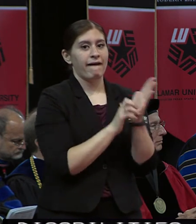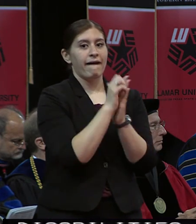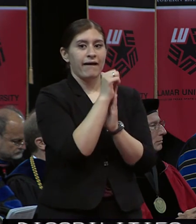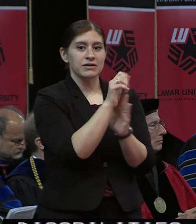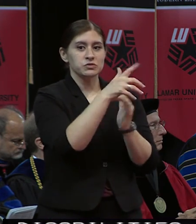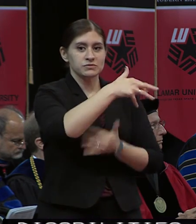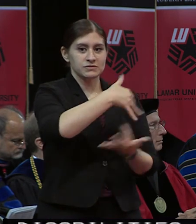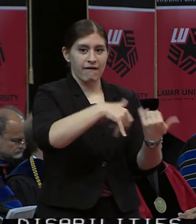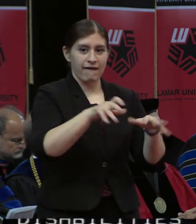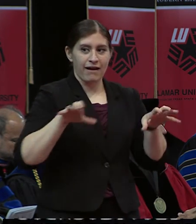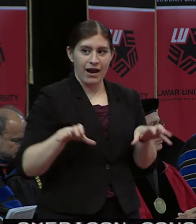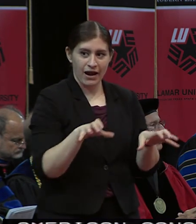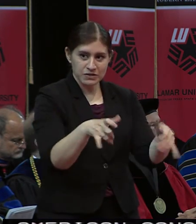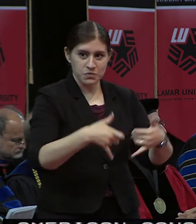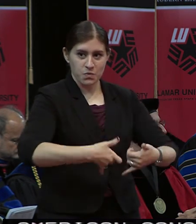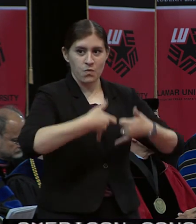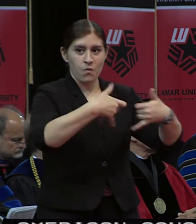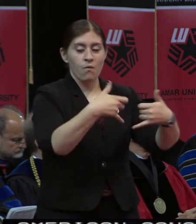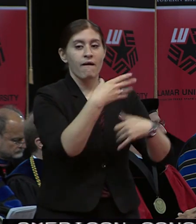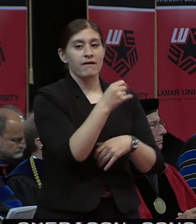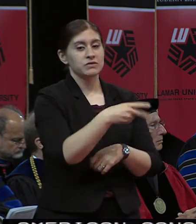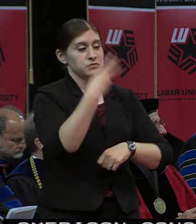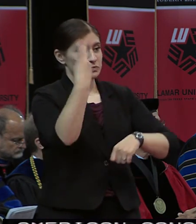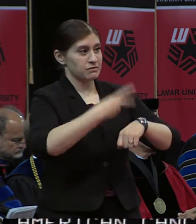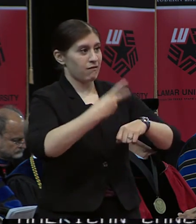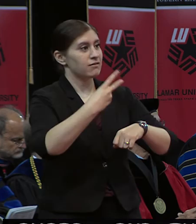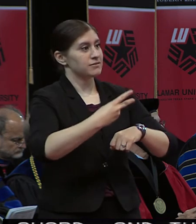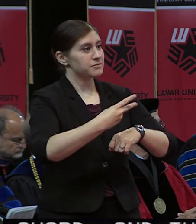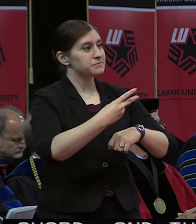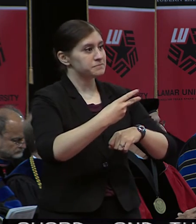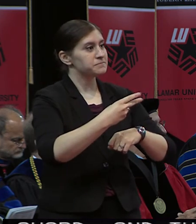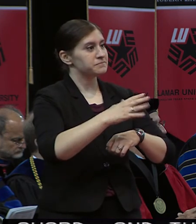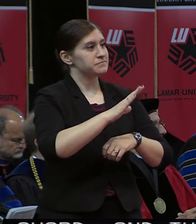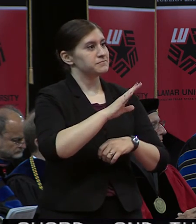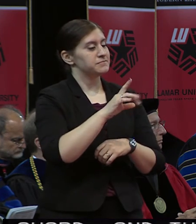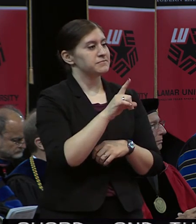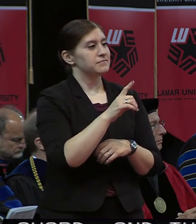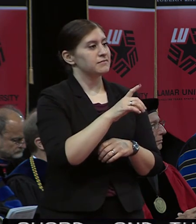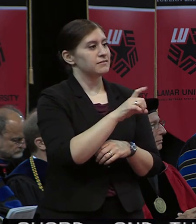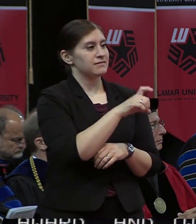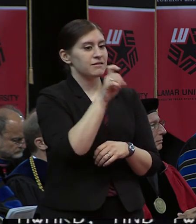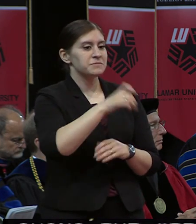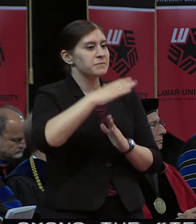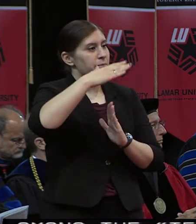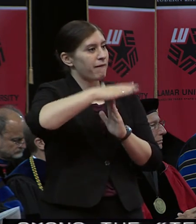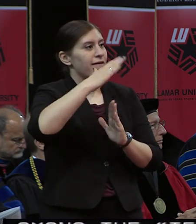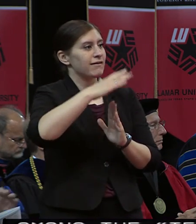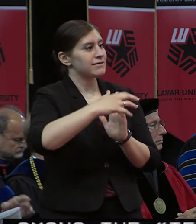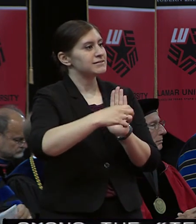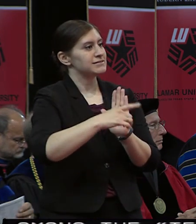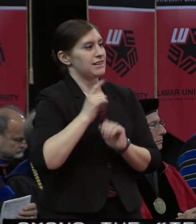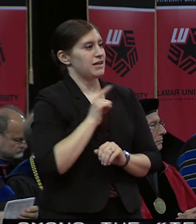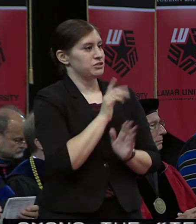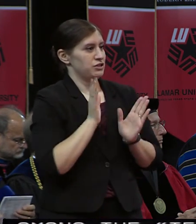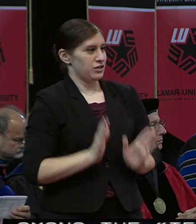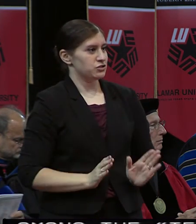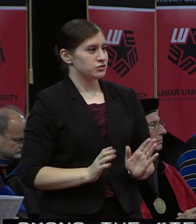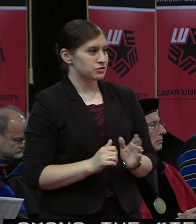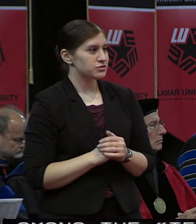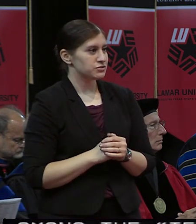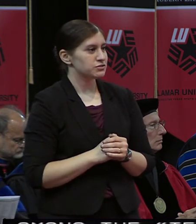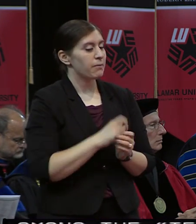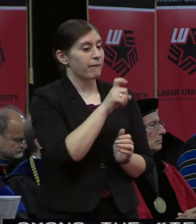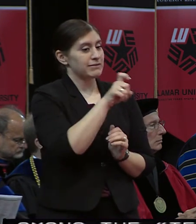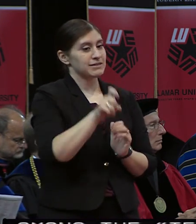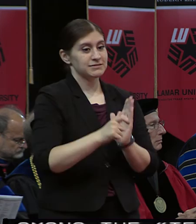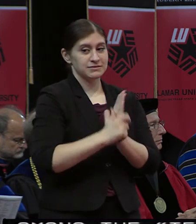Society Action Award, and twice being named among the 10 best legislators by Texas Monthly.